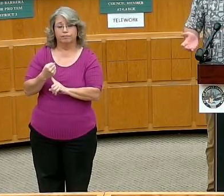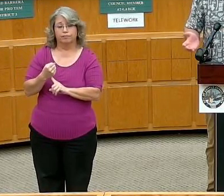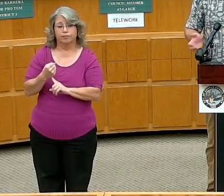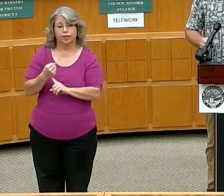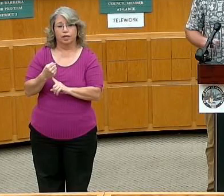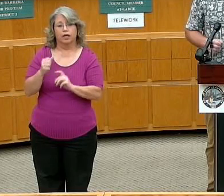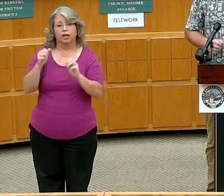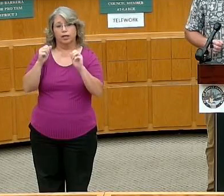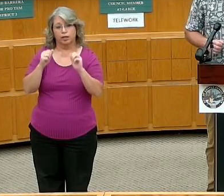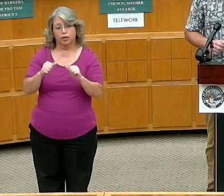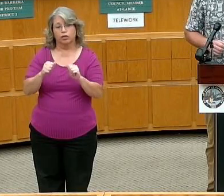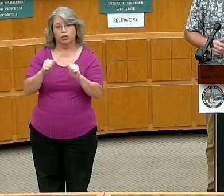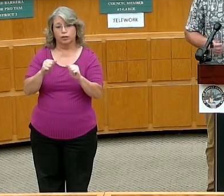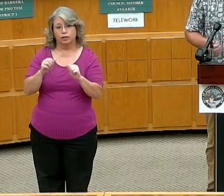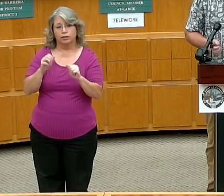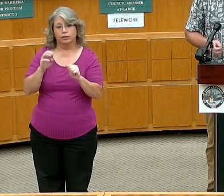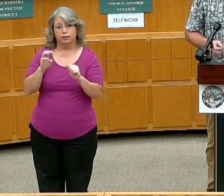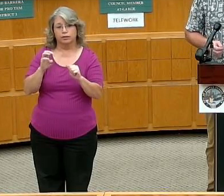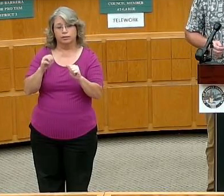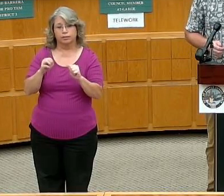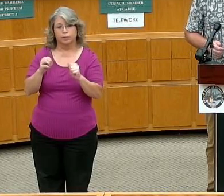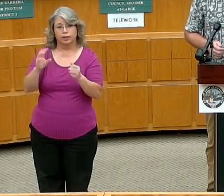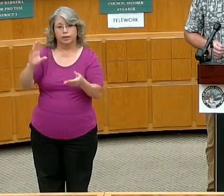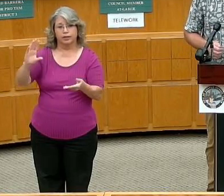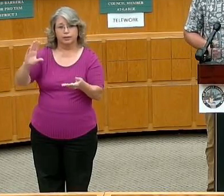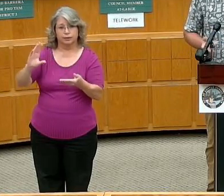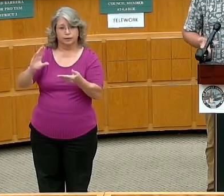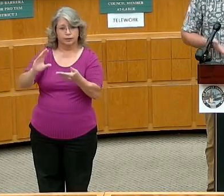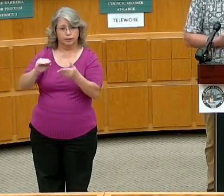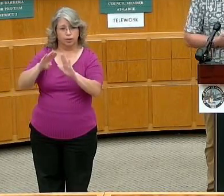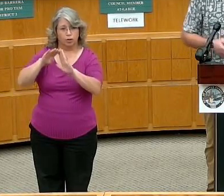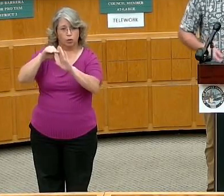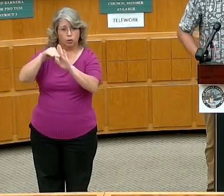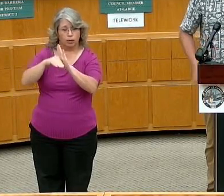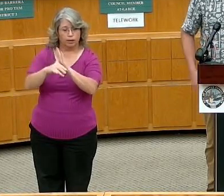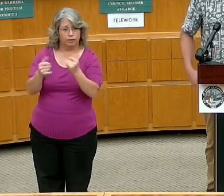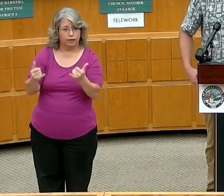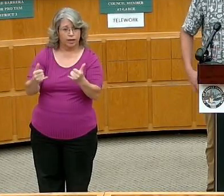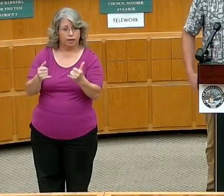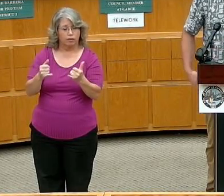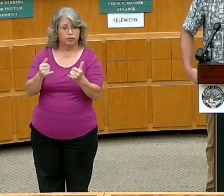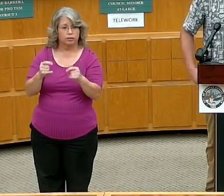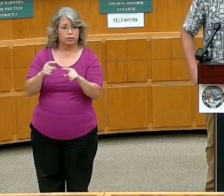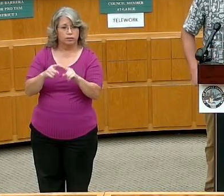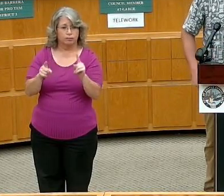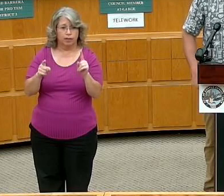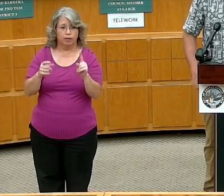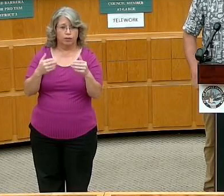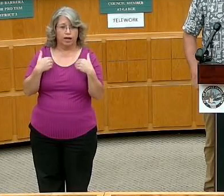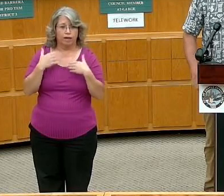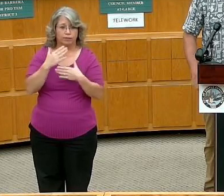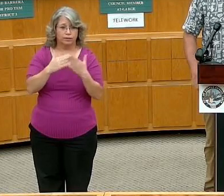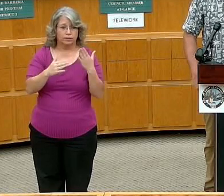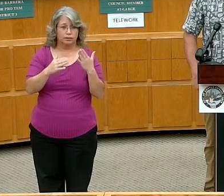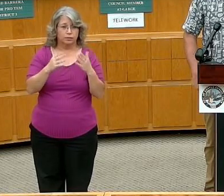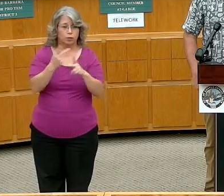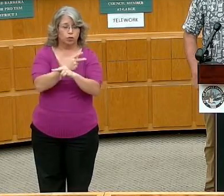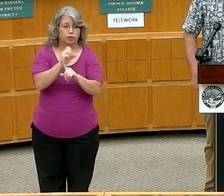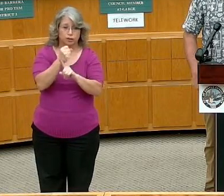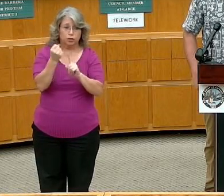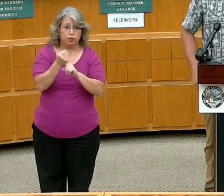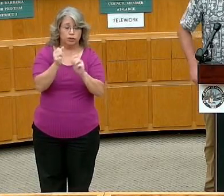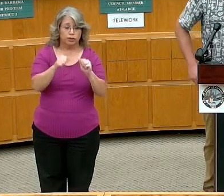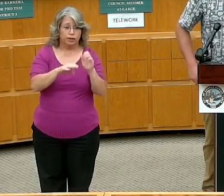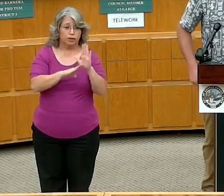could be going out right now, but there's a lot of scenarios we're running where it does not go out, it goes the other way.